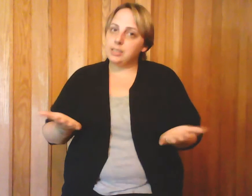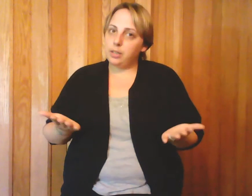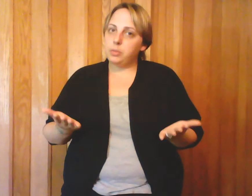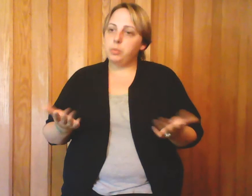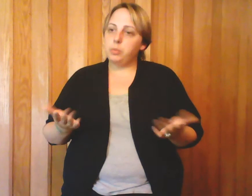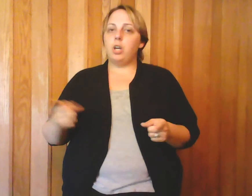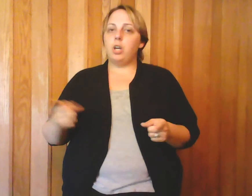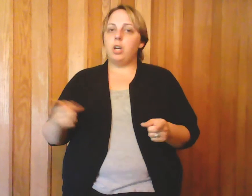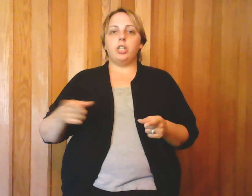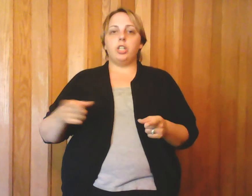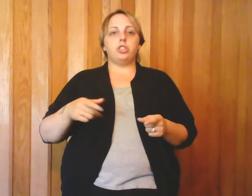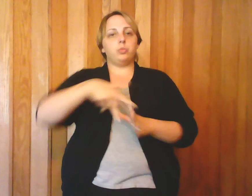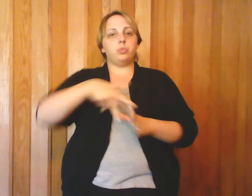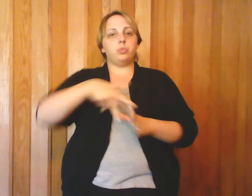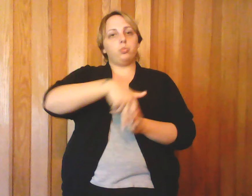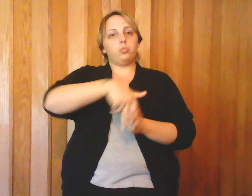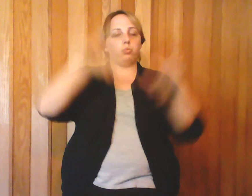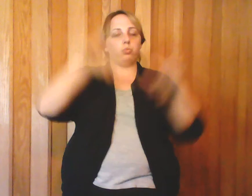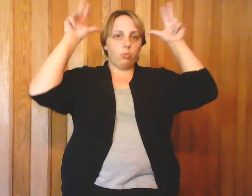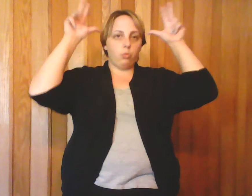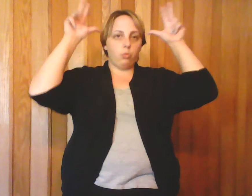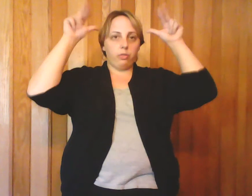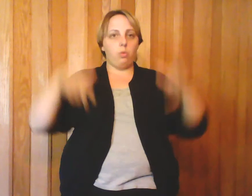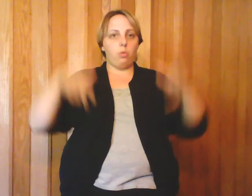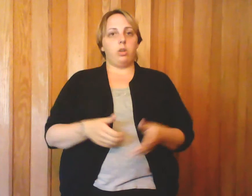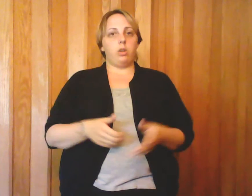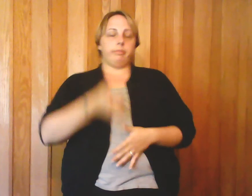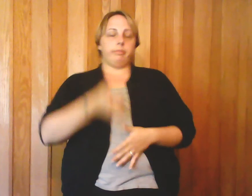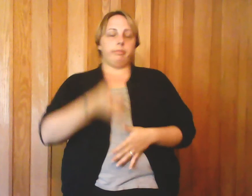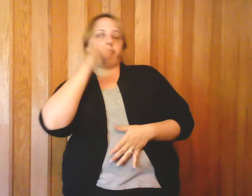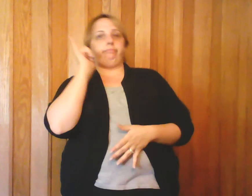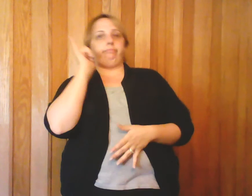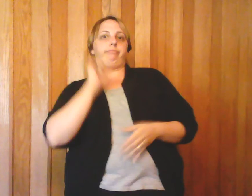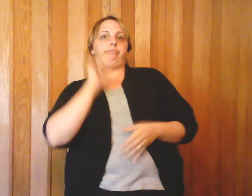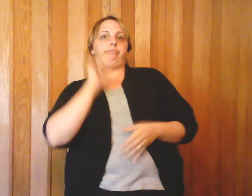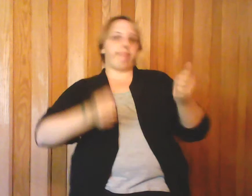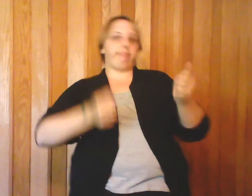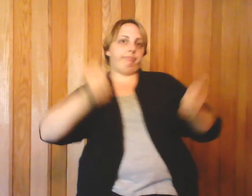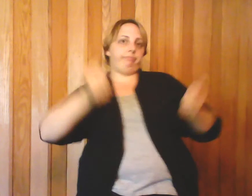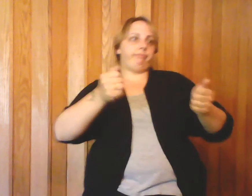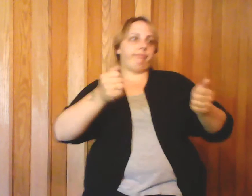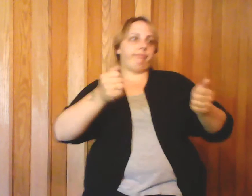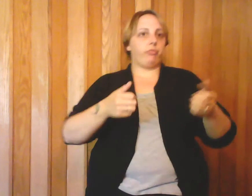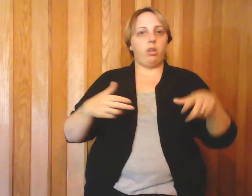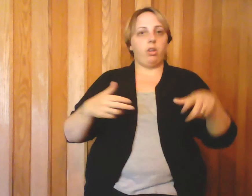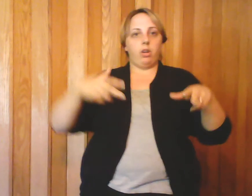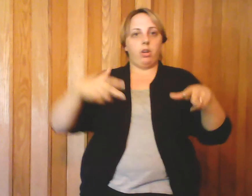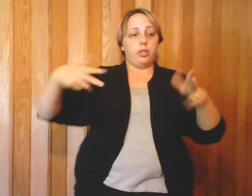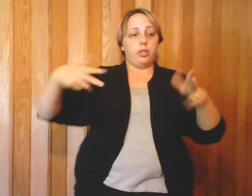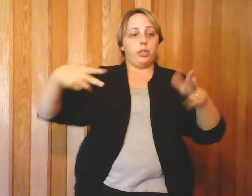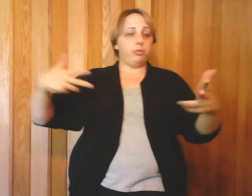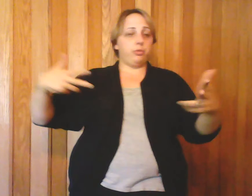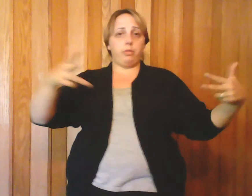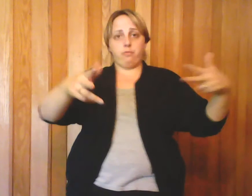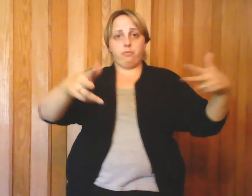my grandfather and my grandmother loved their horses so much. They used to be part of a bit and spur club. And so they actually